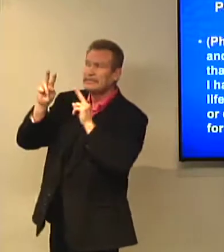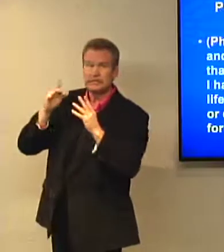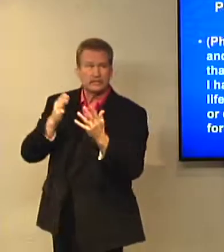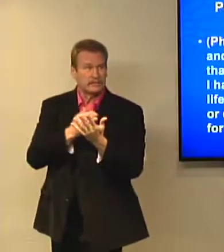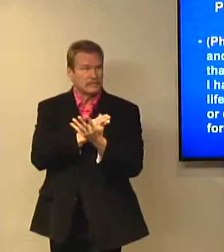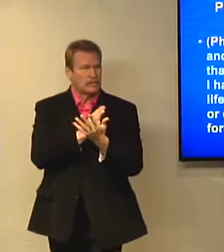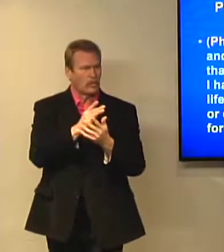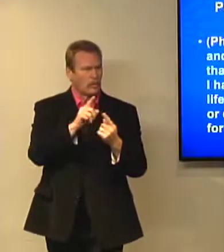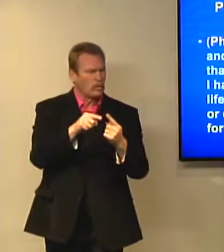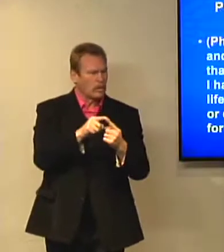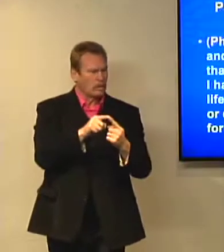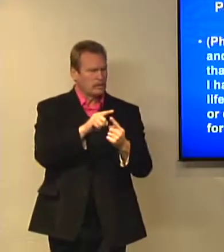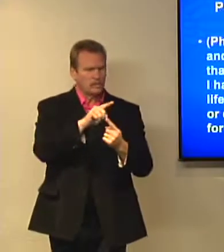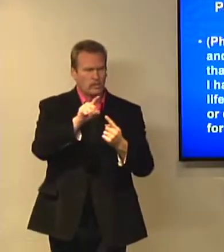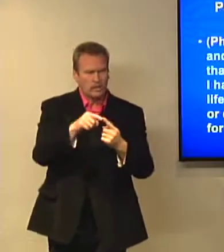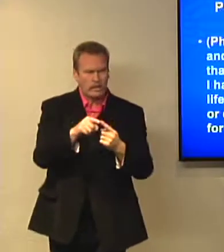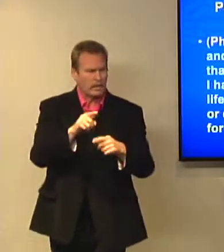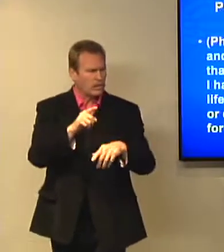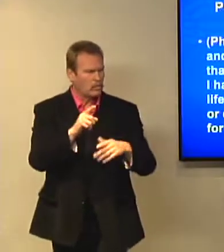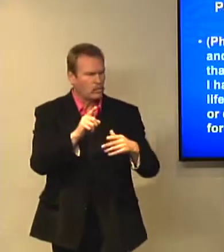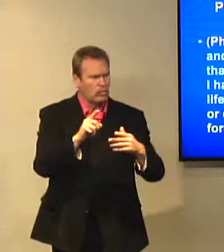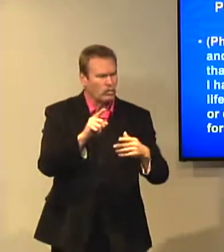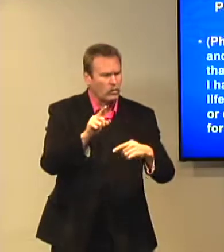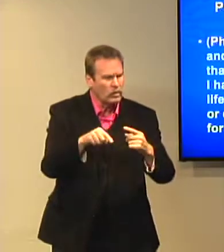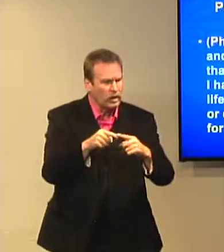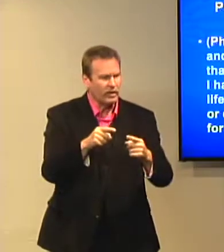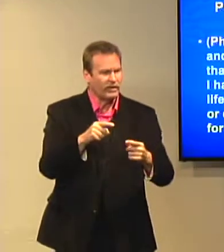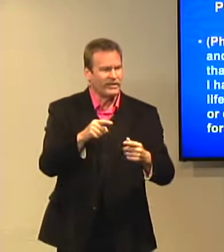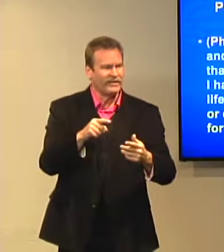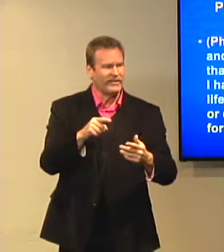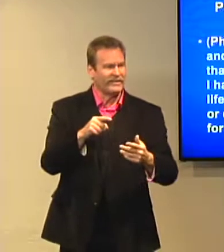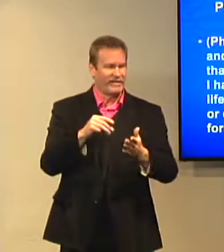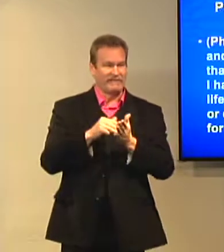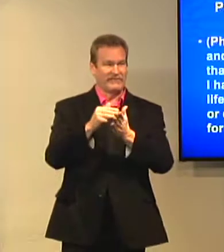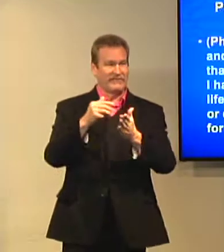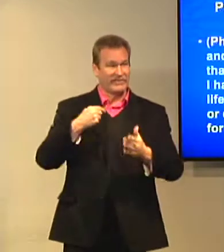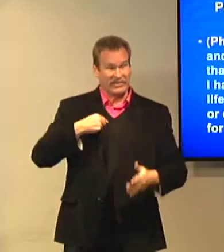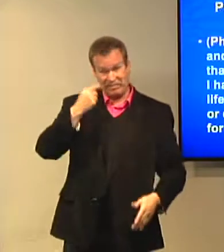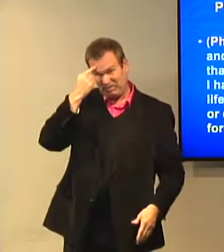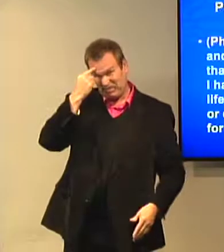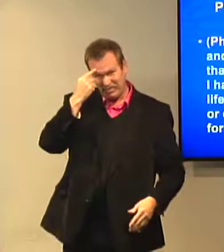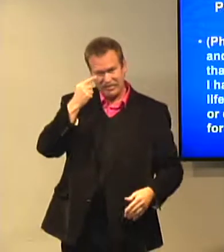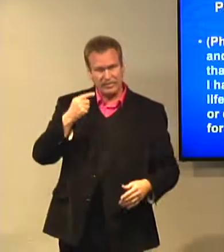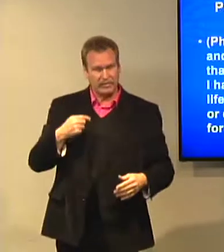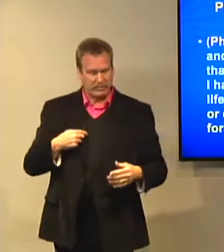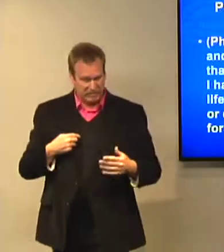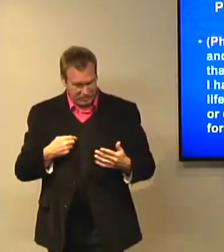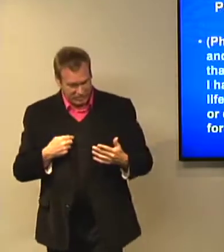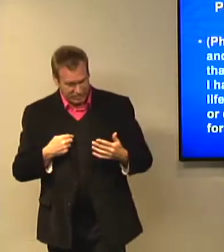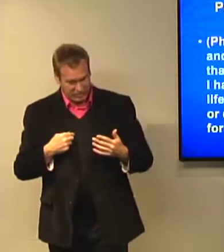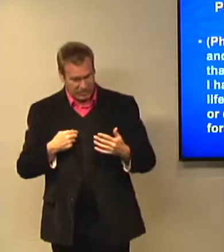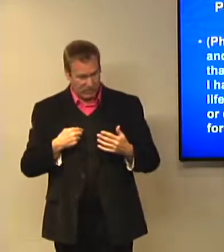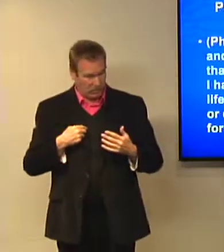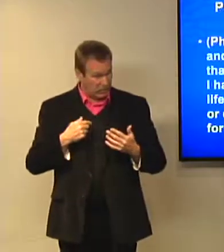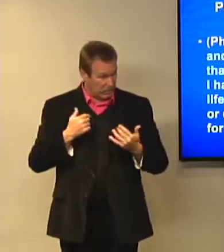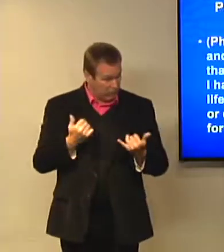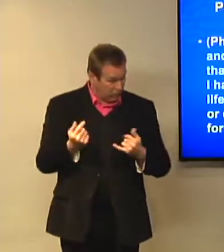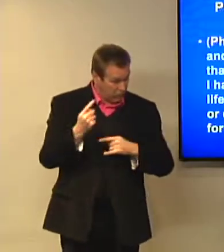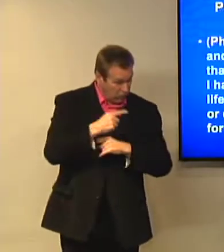He was constantly looking for it, no matter what was happening. You know, and oftentimes too, you know,